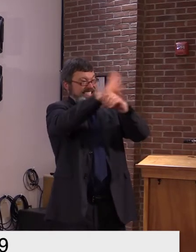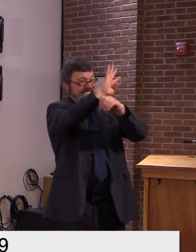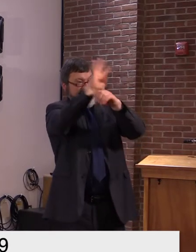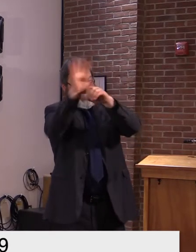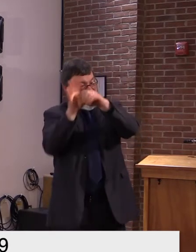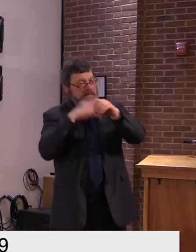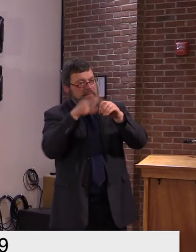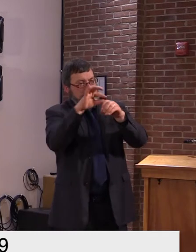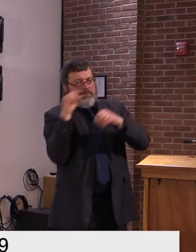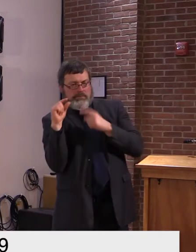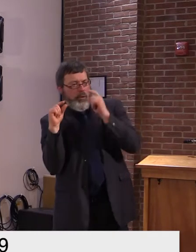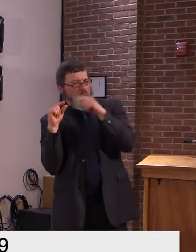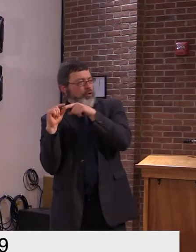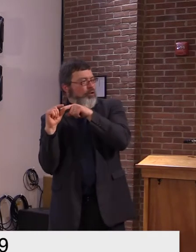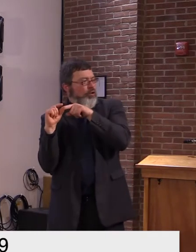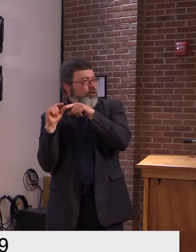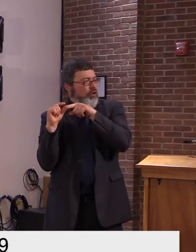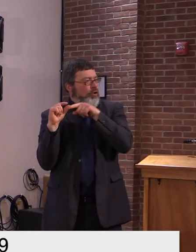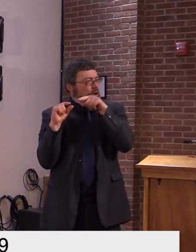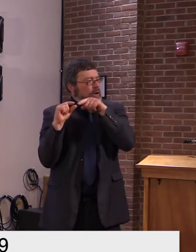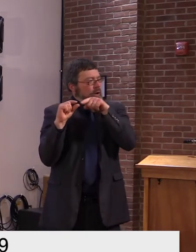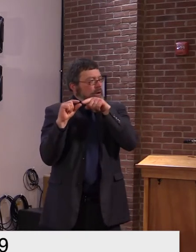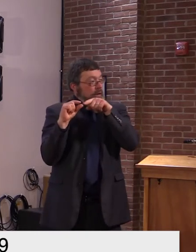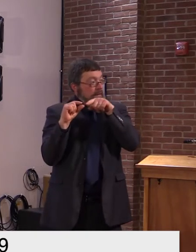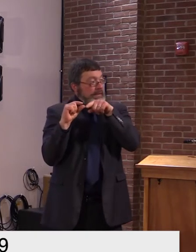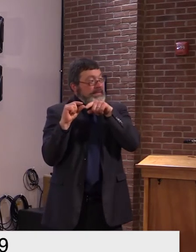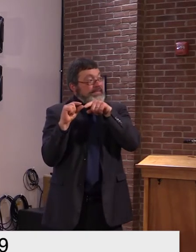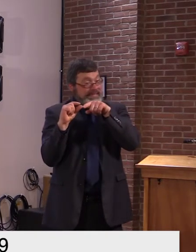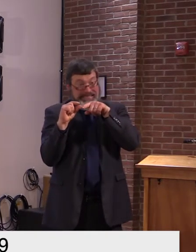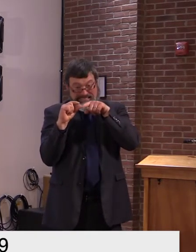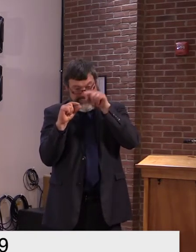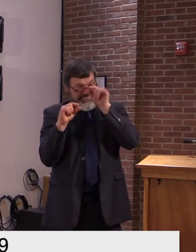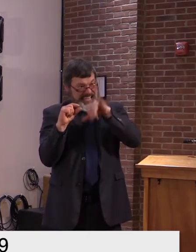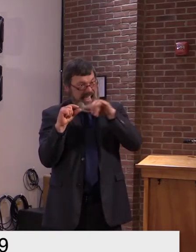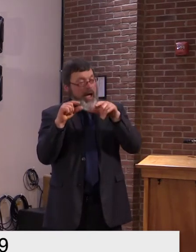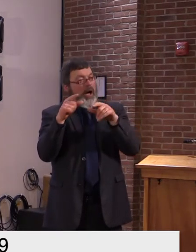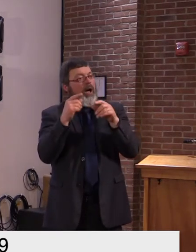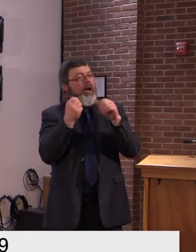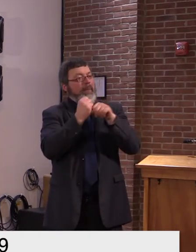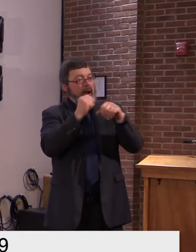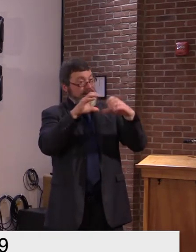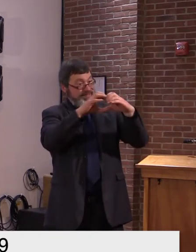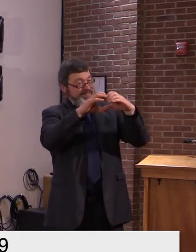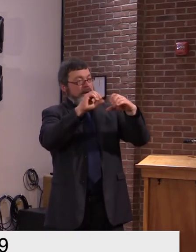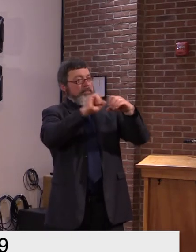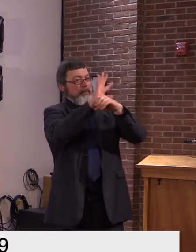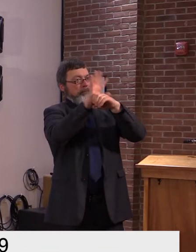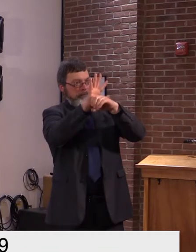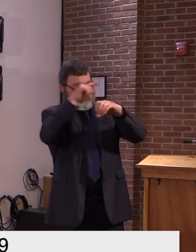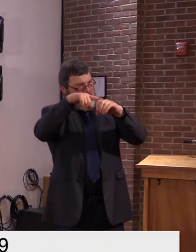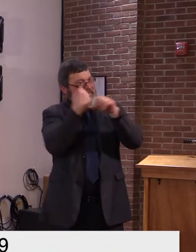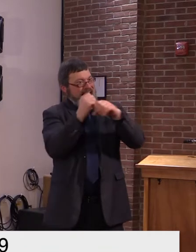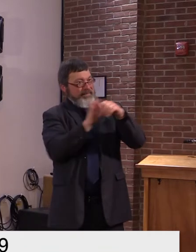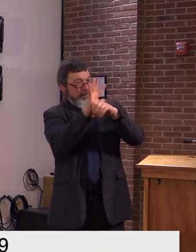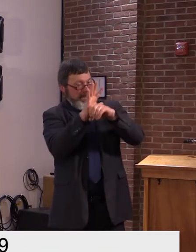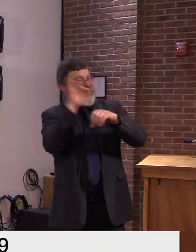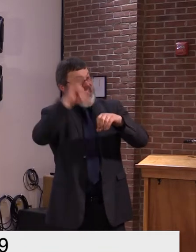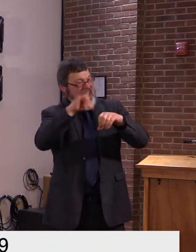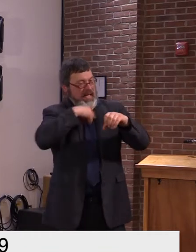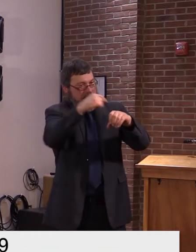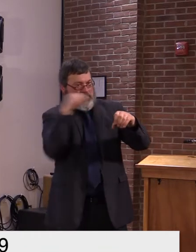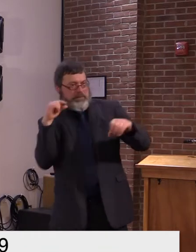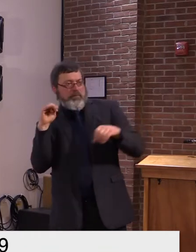spike protein, is introduced into our muscle cells, leading to our immune system developing